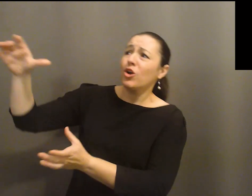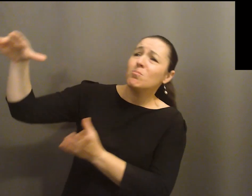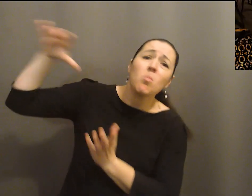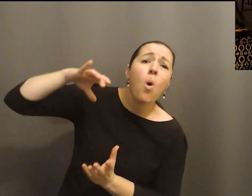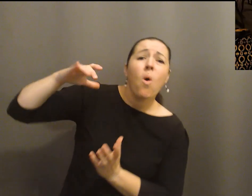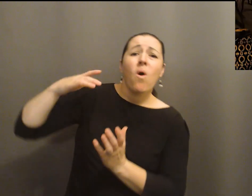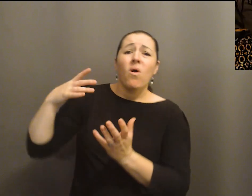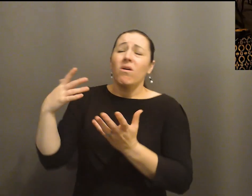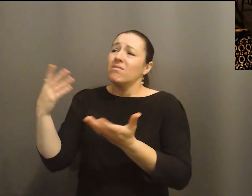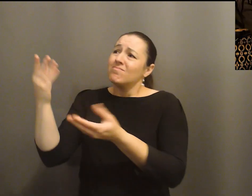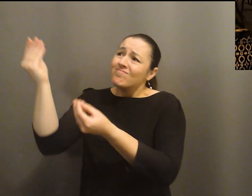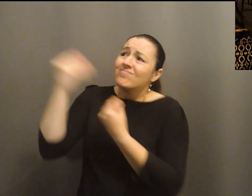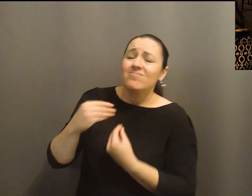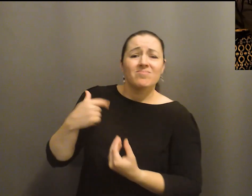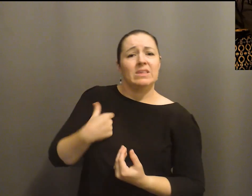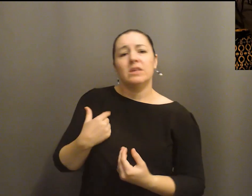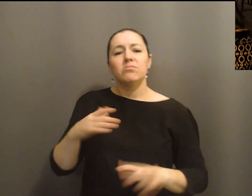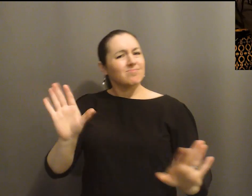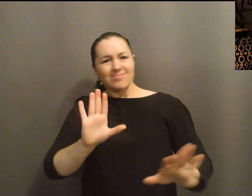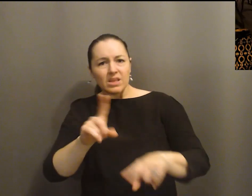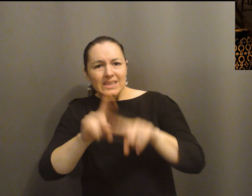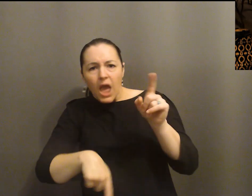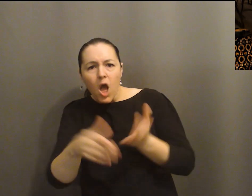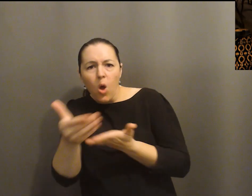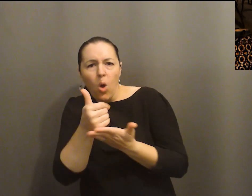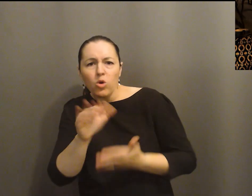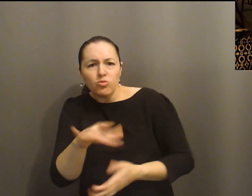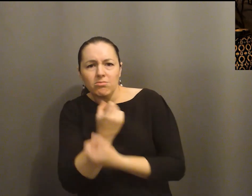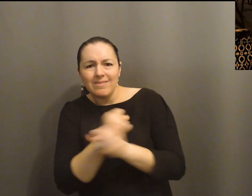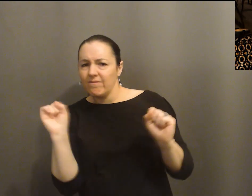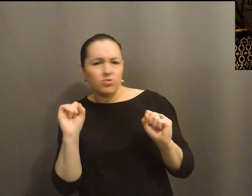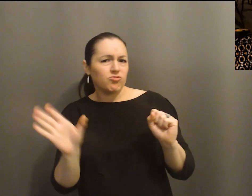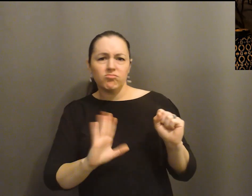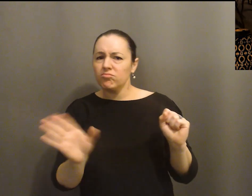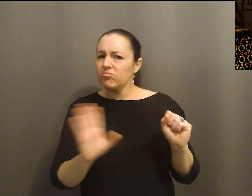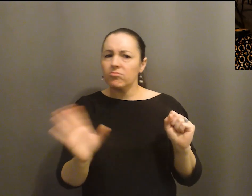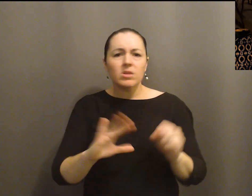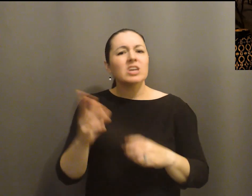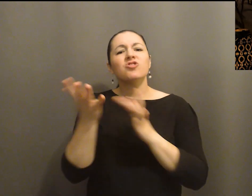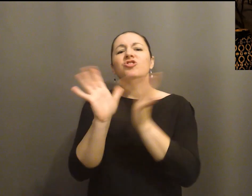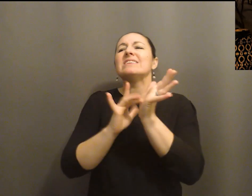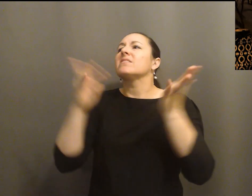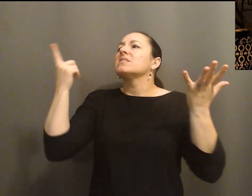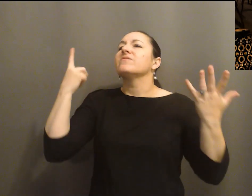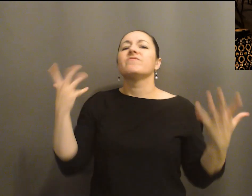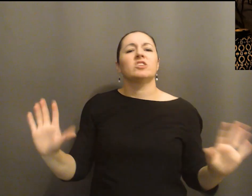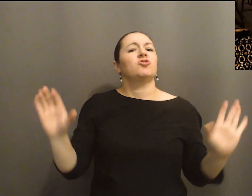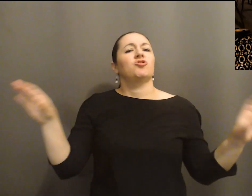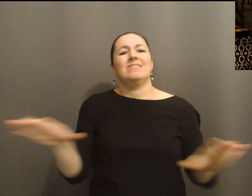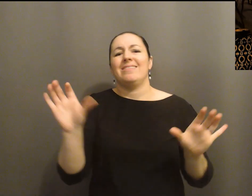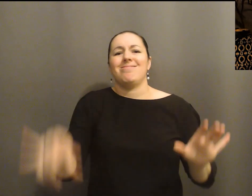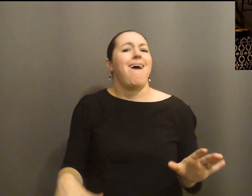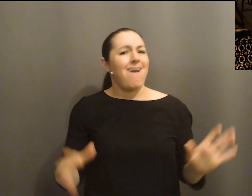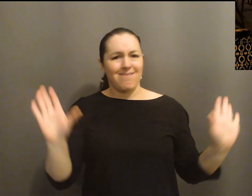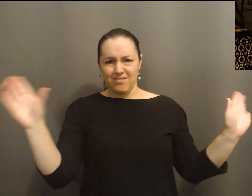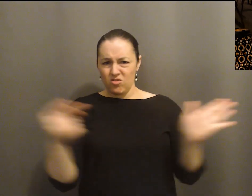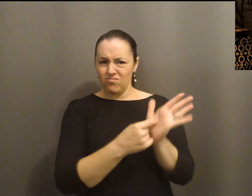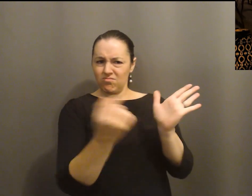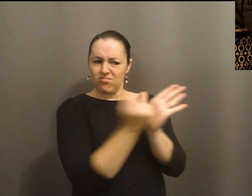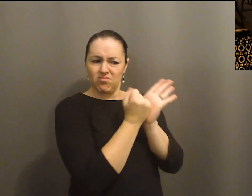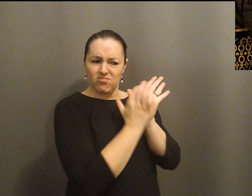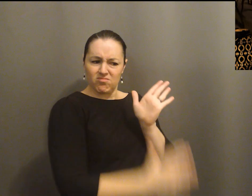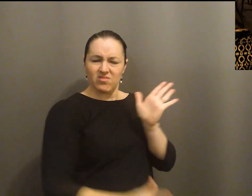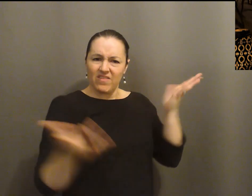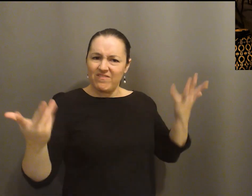get in his Good graces Paul's like You can't earn Your salvation Jesus did that For you On the cross Stop trying to